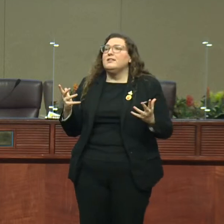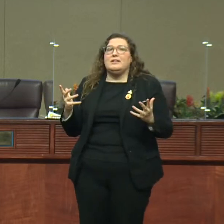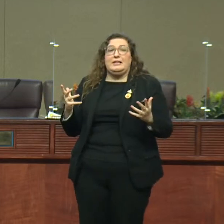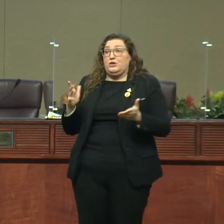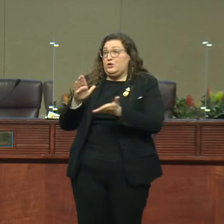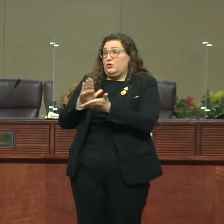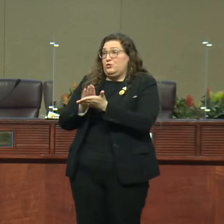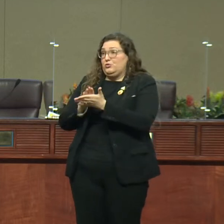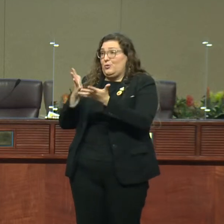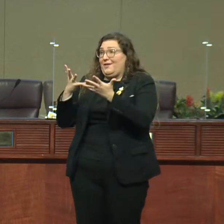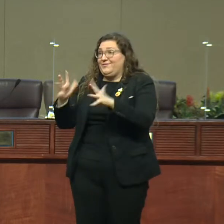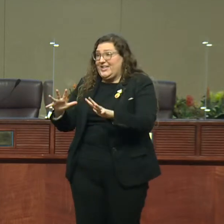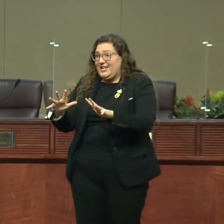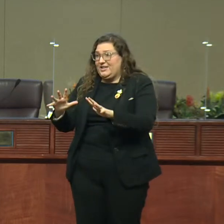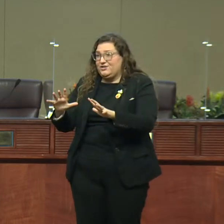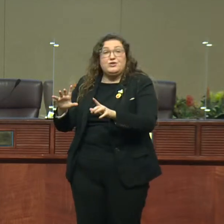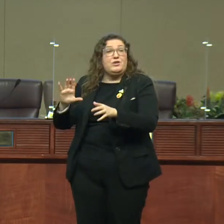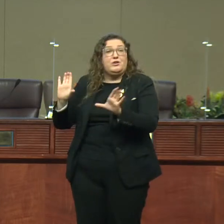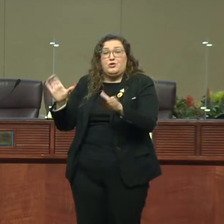outside of the school.